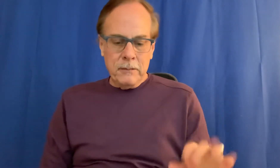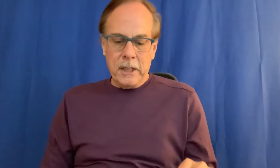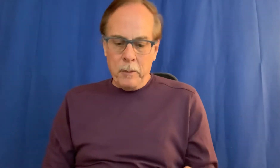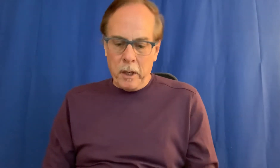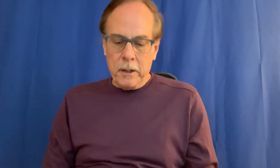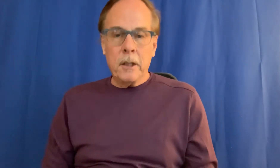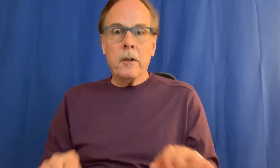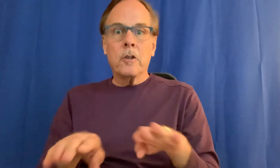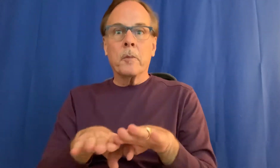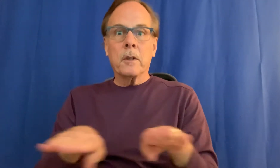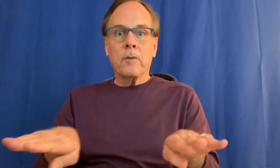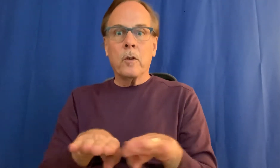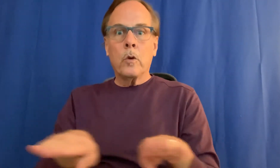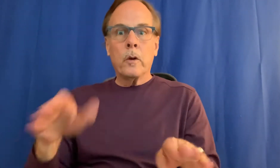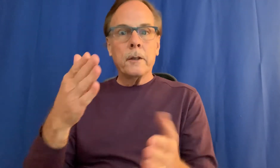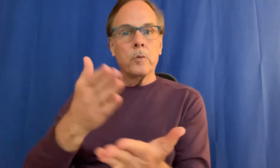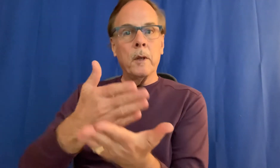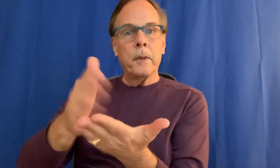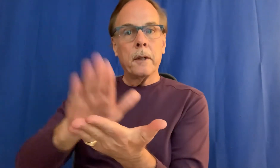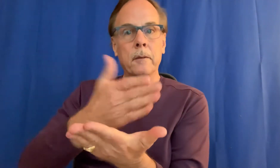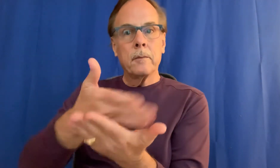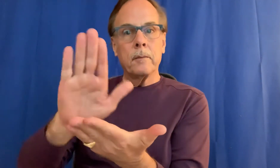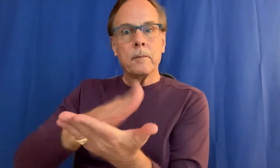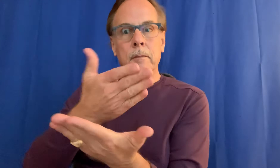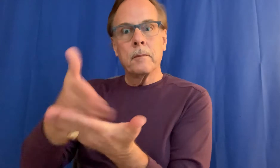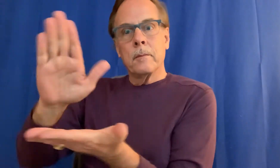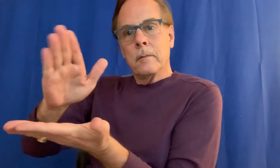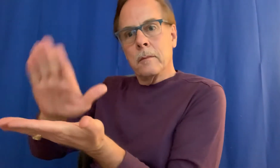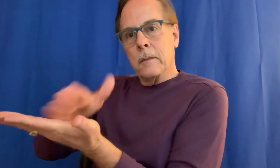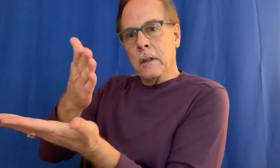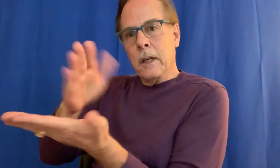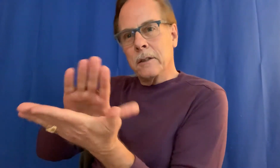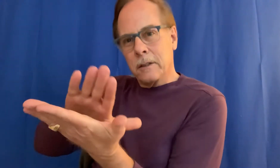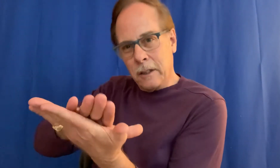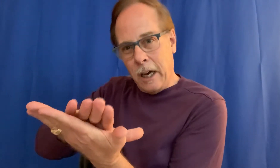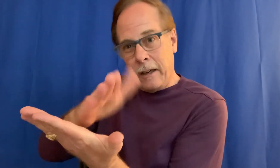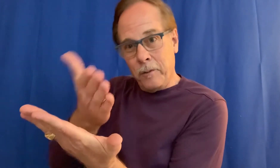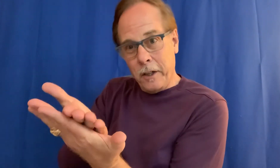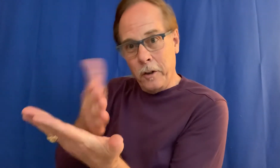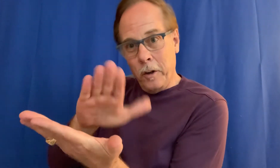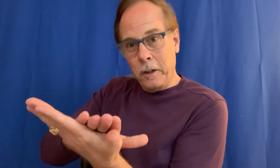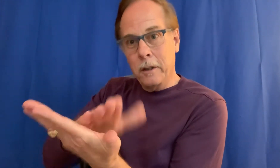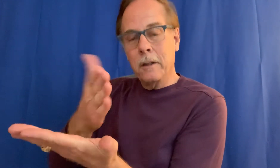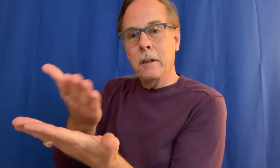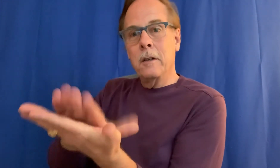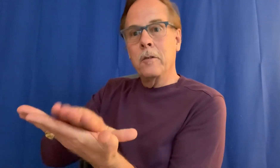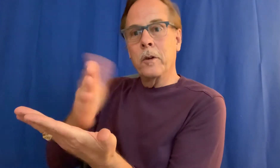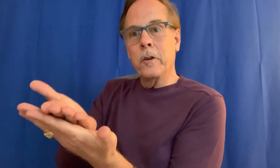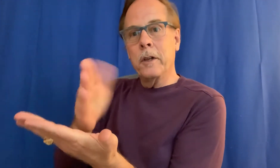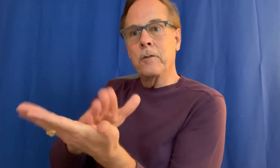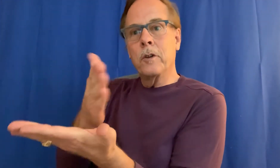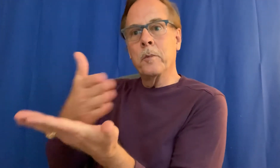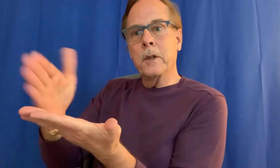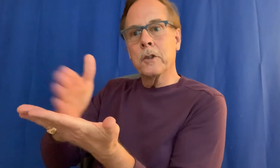same idea. You're talking about the floor and sweeping as kind of like cook with your hand inverted, but